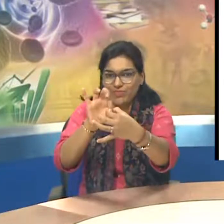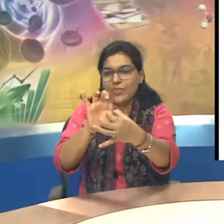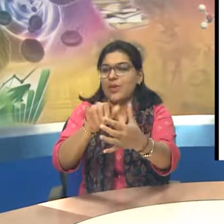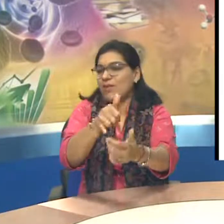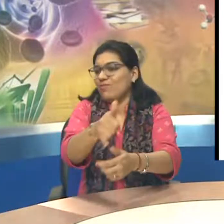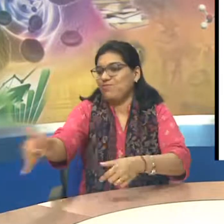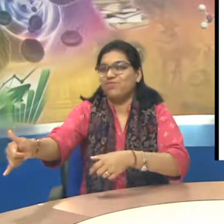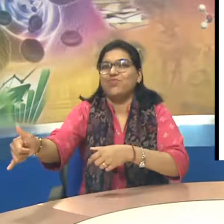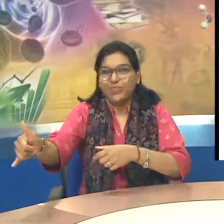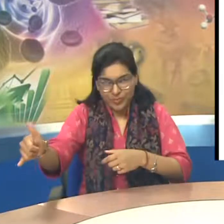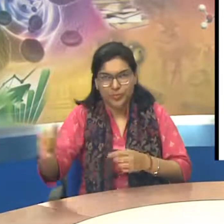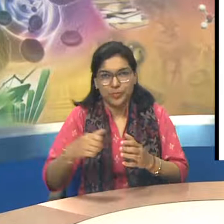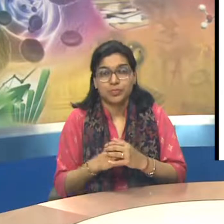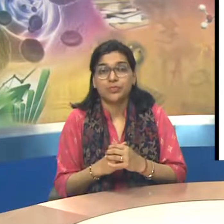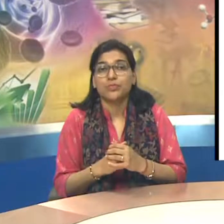telephone.